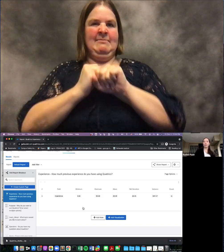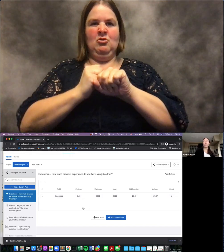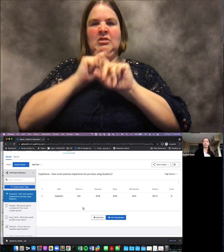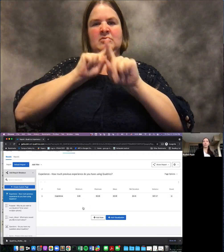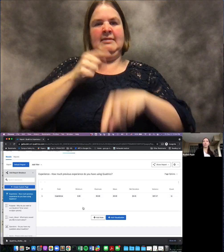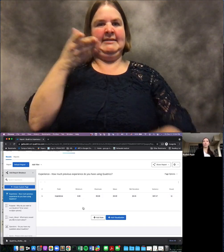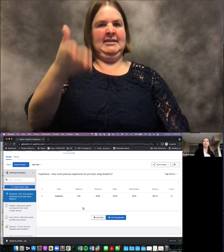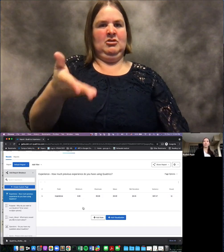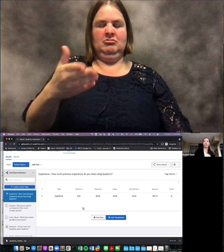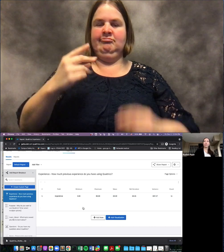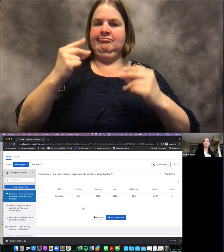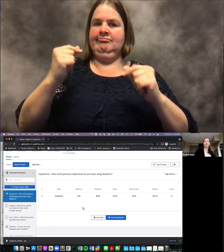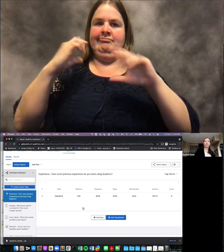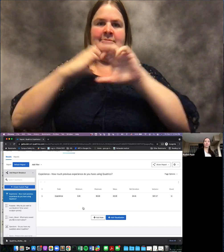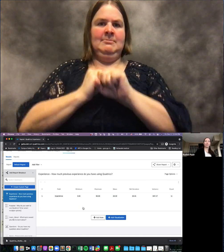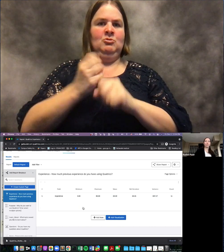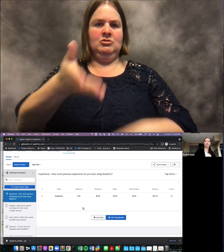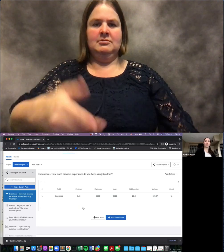response.